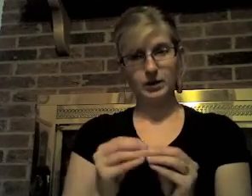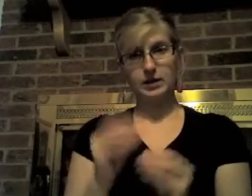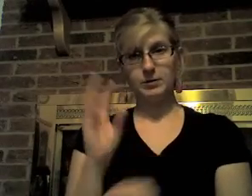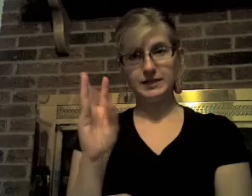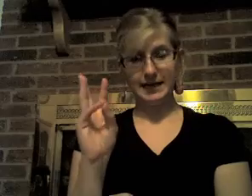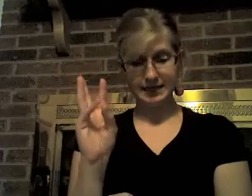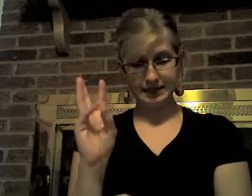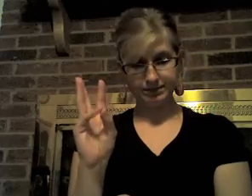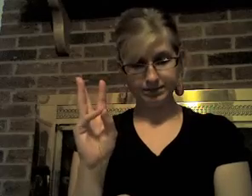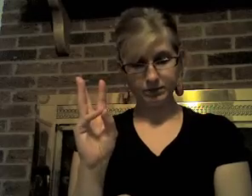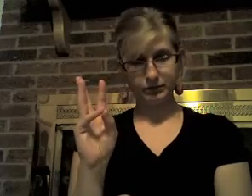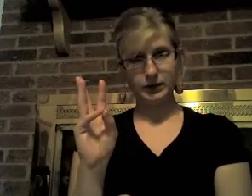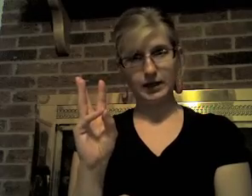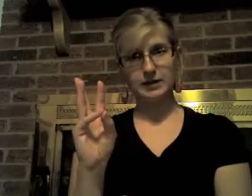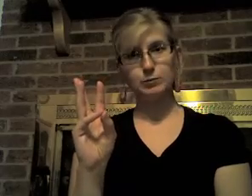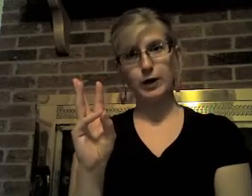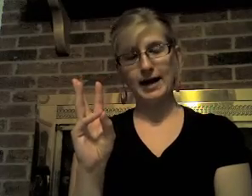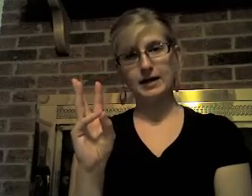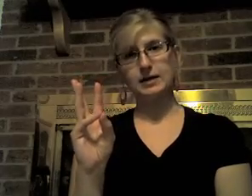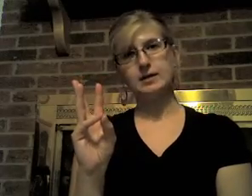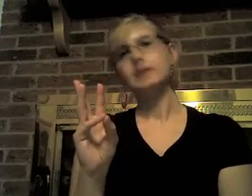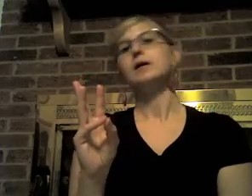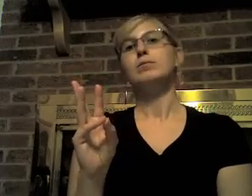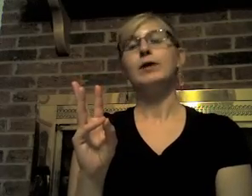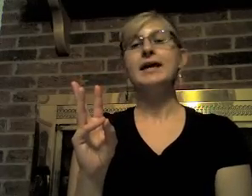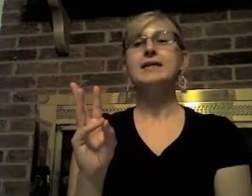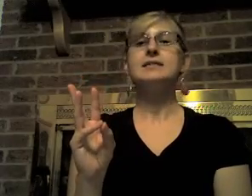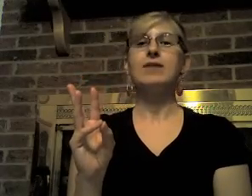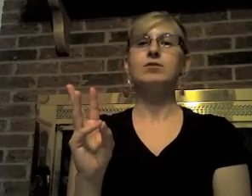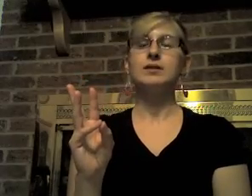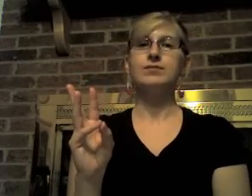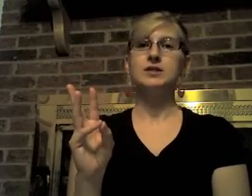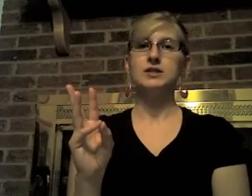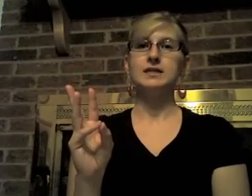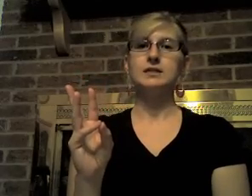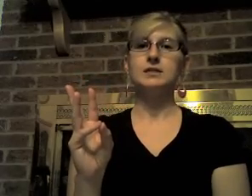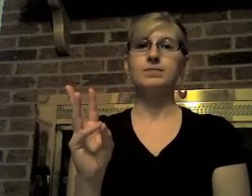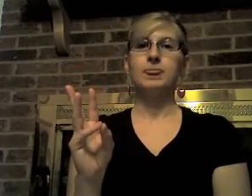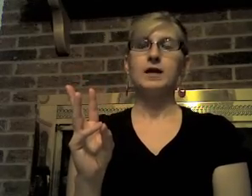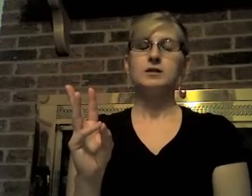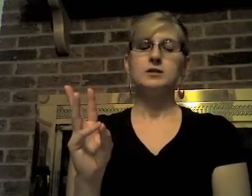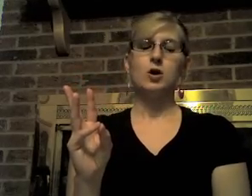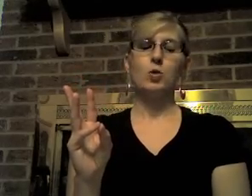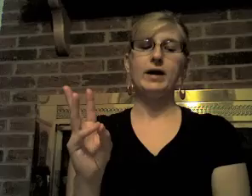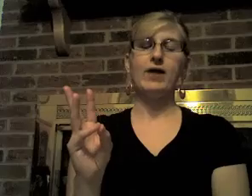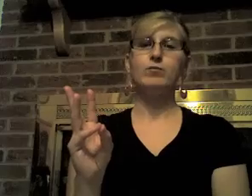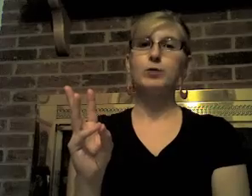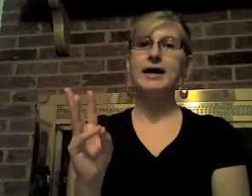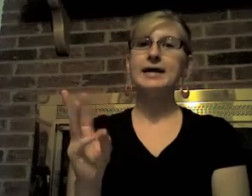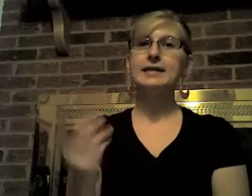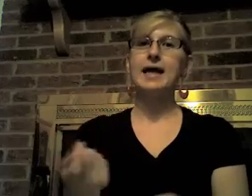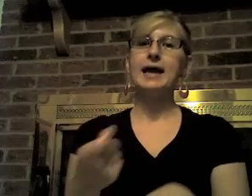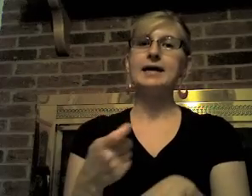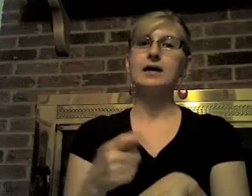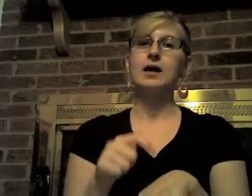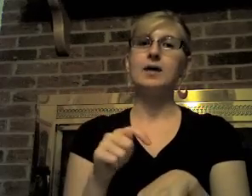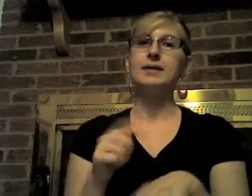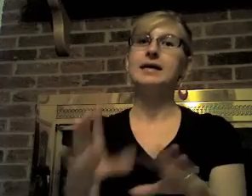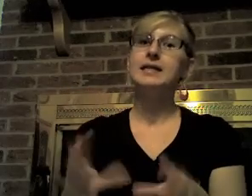Number 6 is break. Break has several definitions. So we have break like in